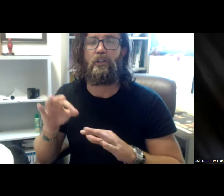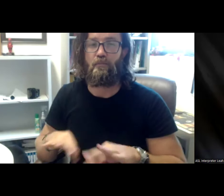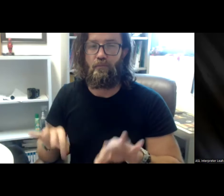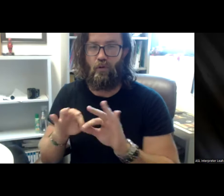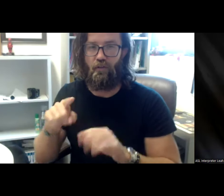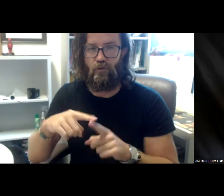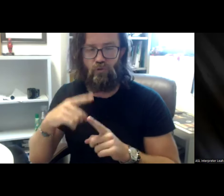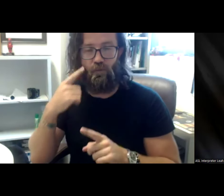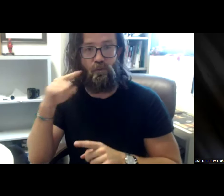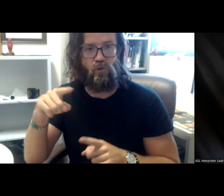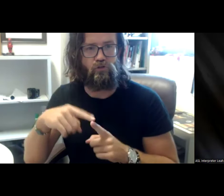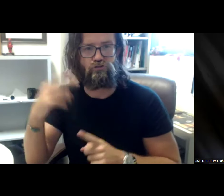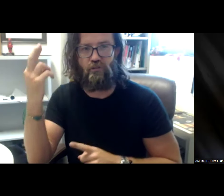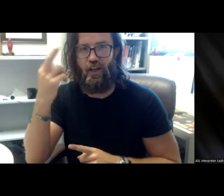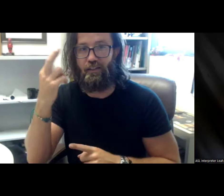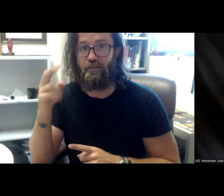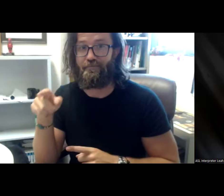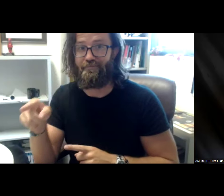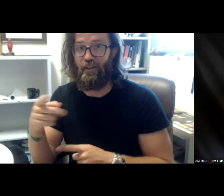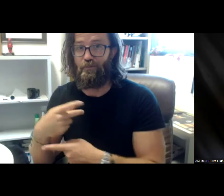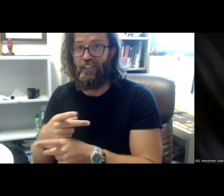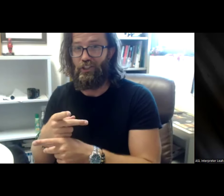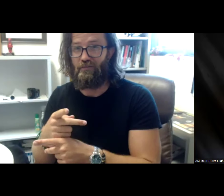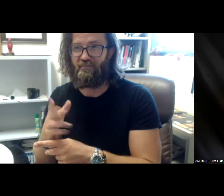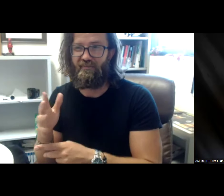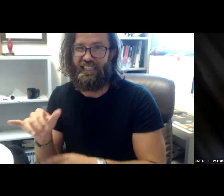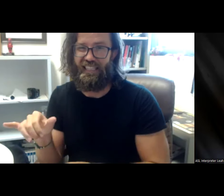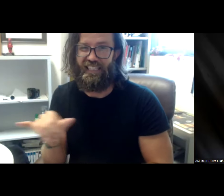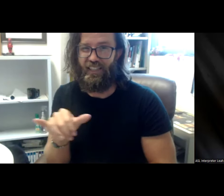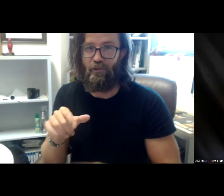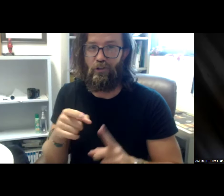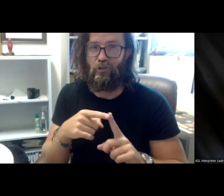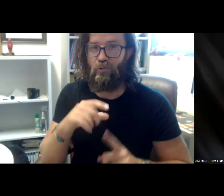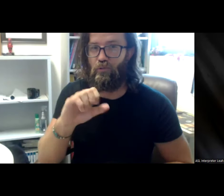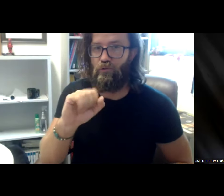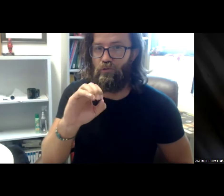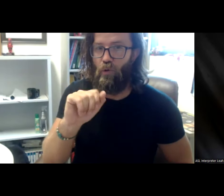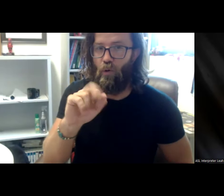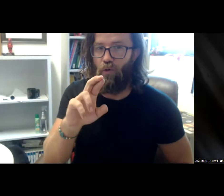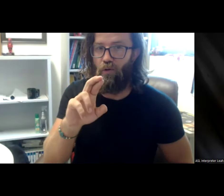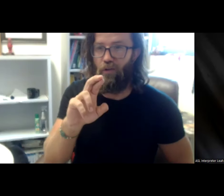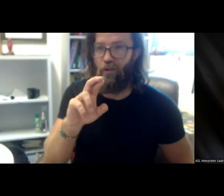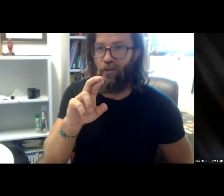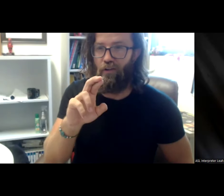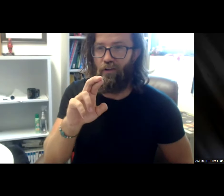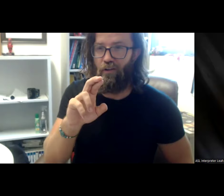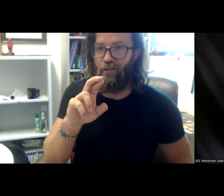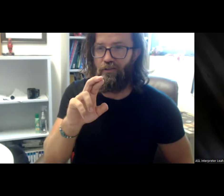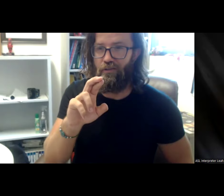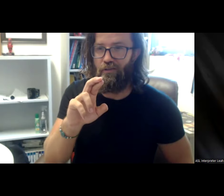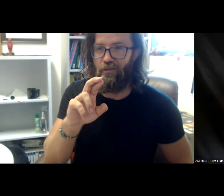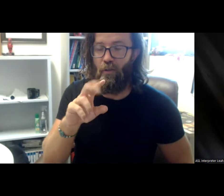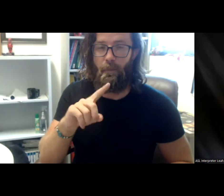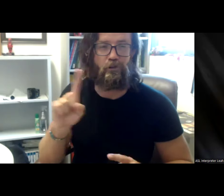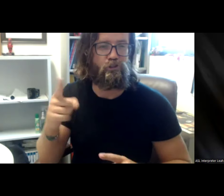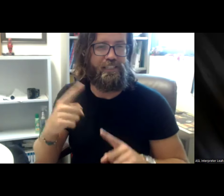I don't want you to get worried. It is important for you to realize the production is similar to the